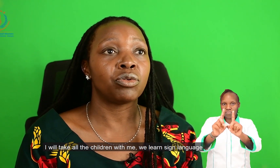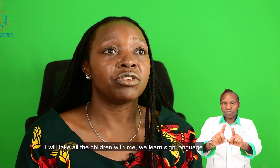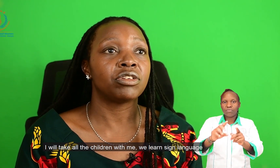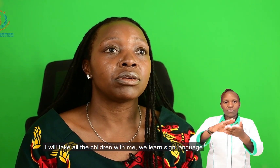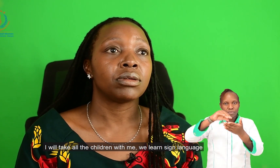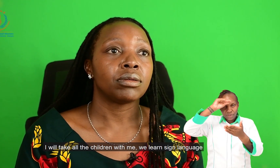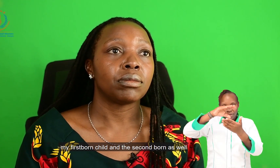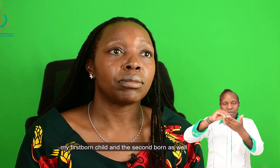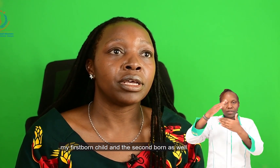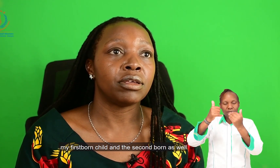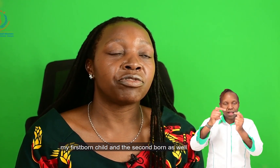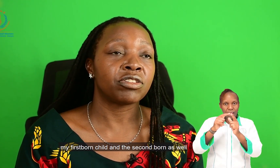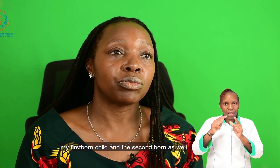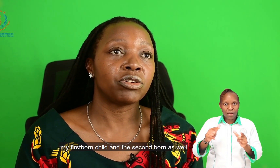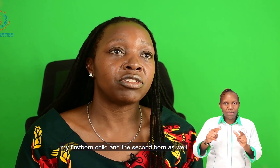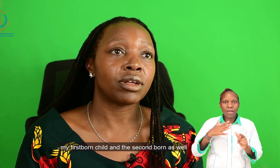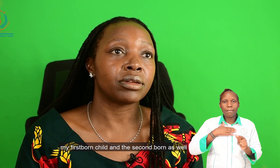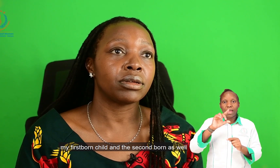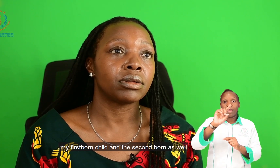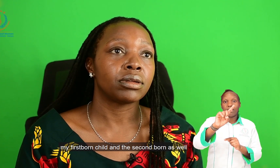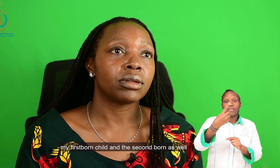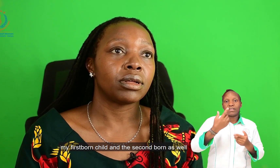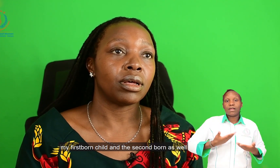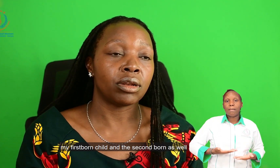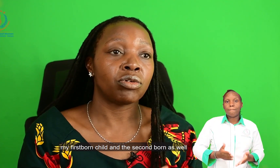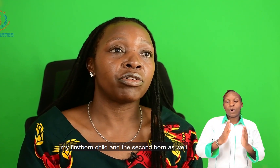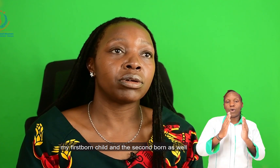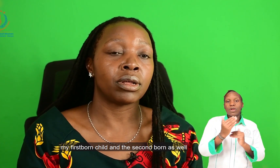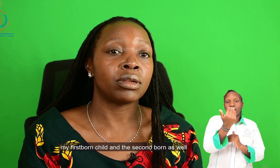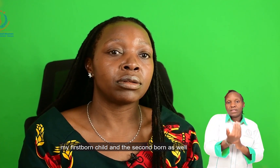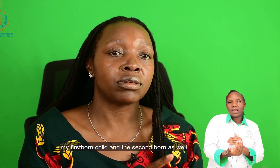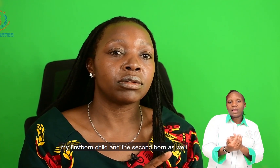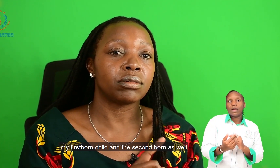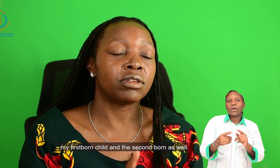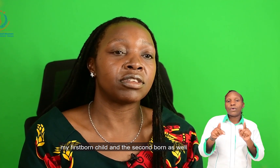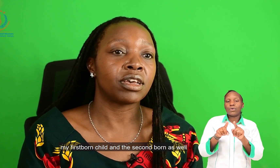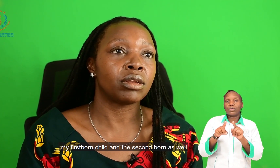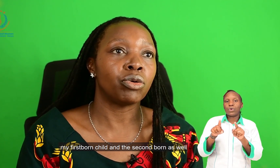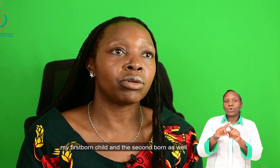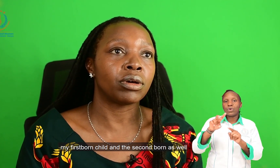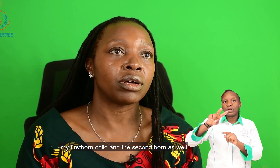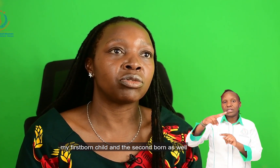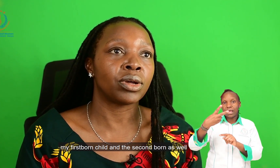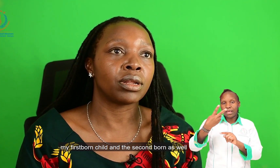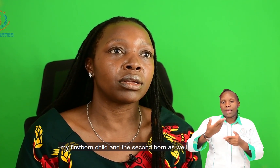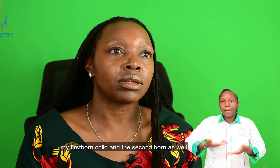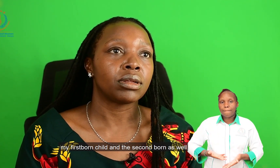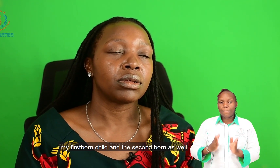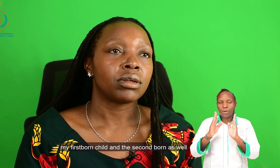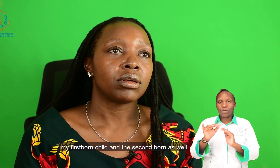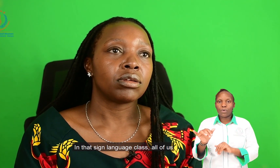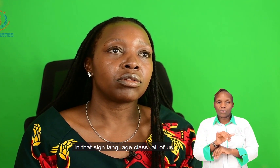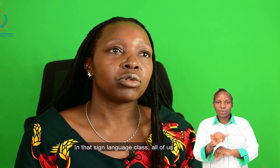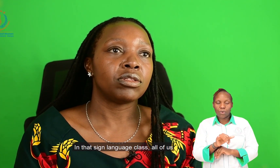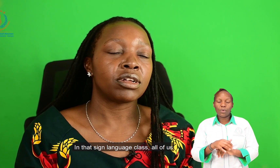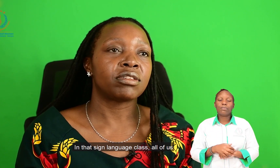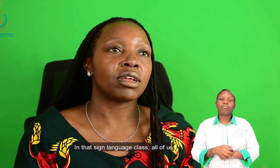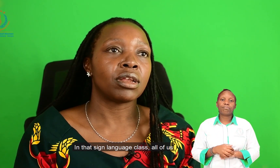language, my firstborn child and the secondborn as well. So in that sign